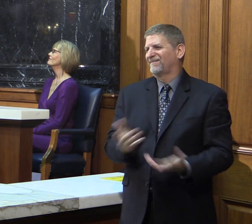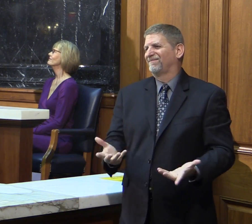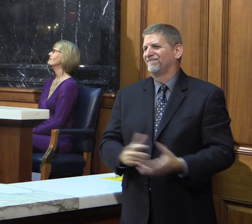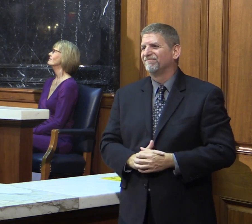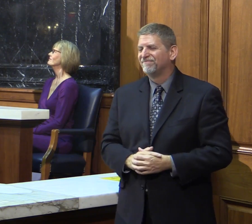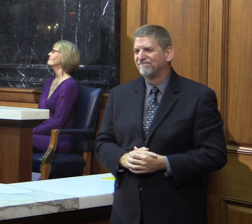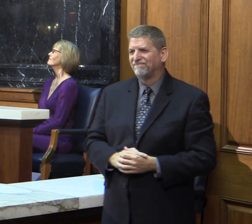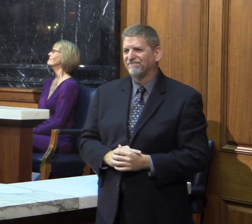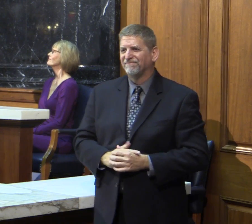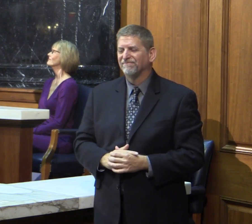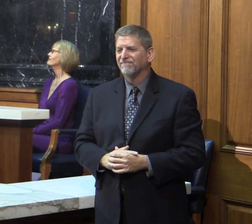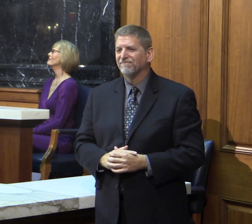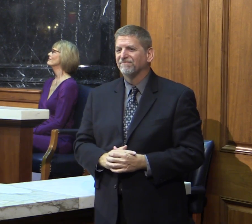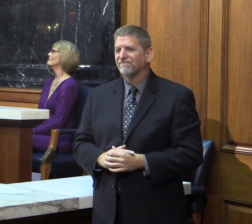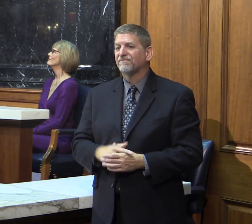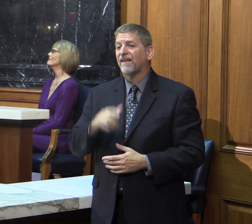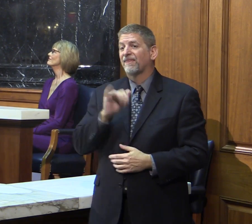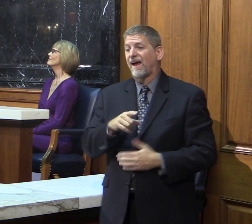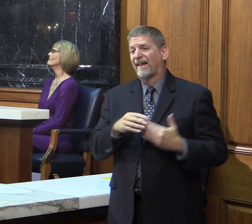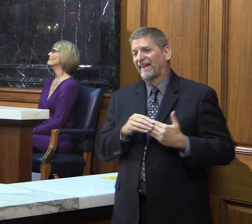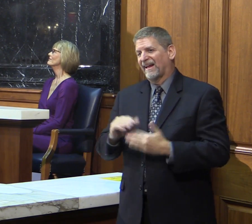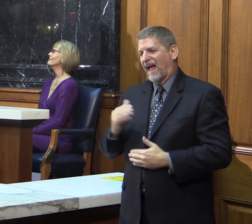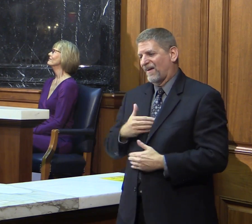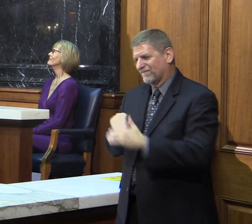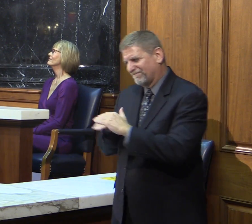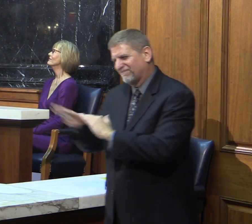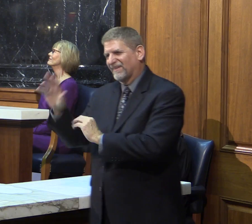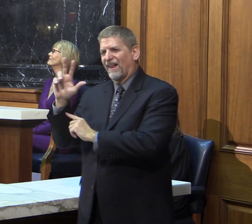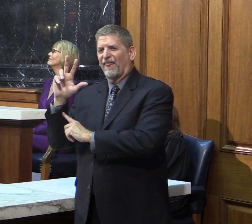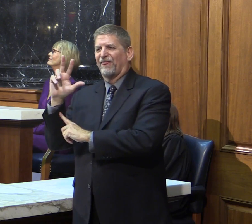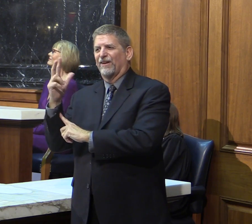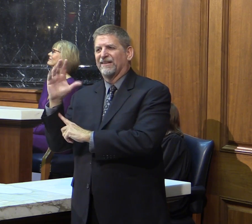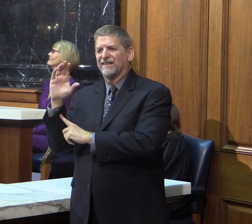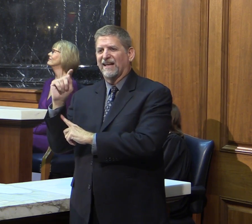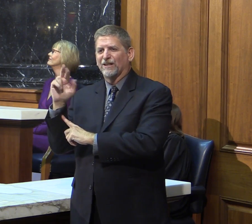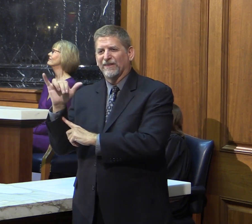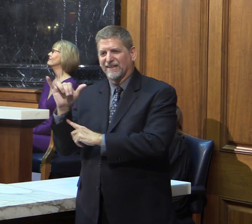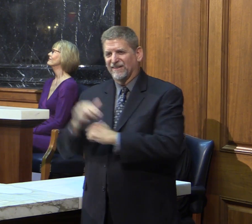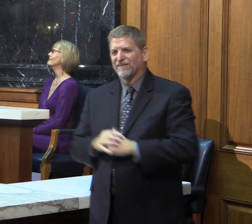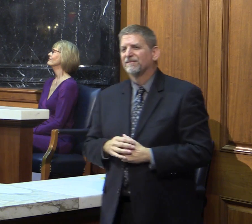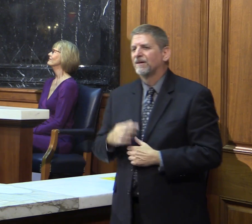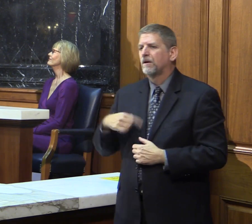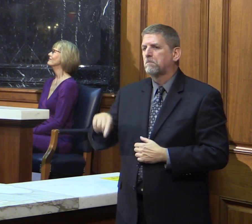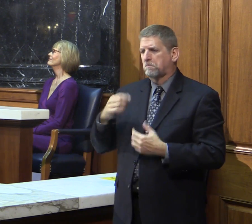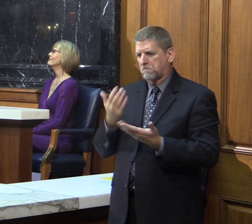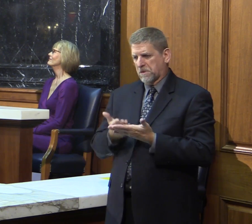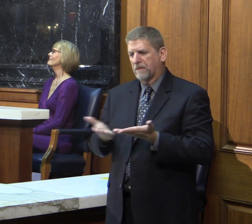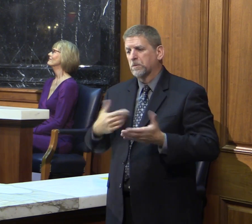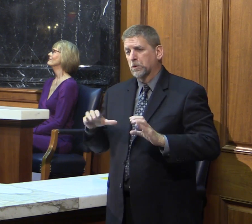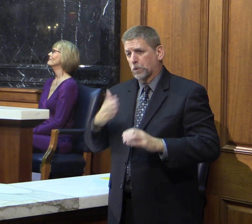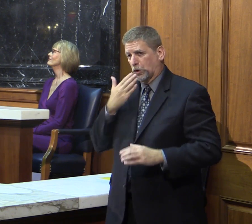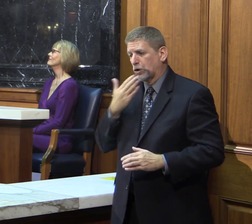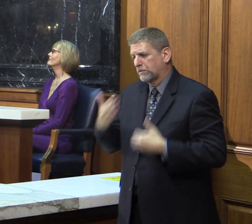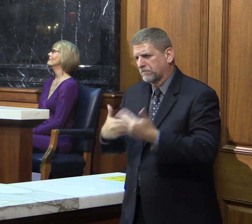lead Indiana into our 3rd century, even as we sustain those many things we're doing well, let's not be afraid